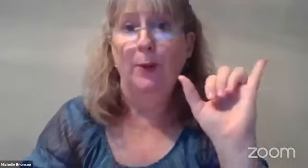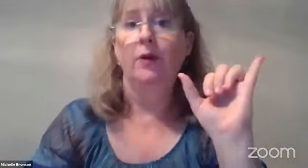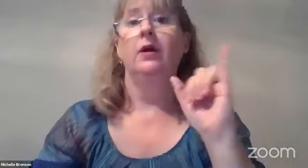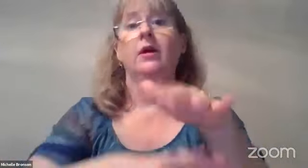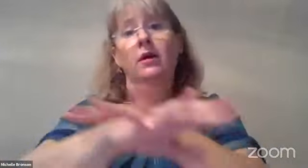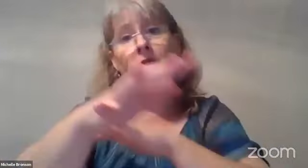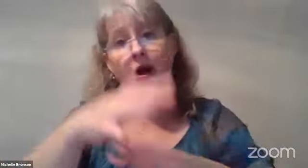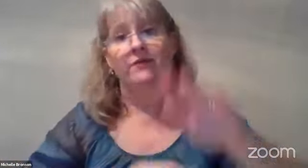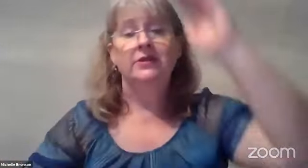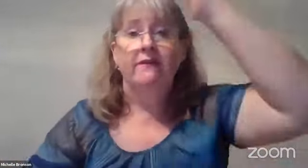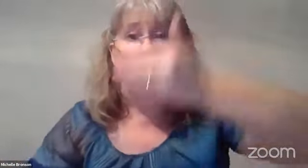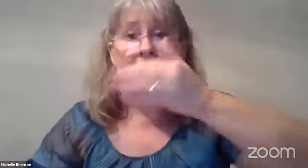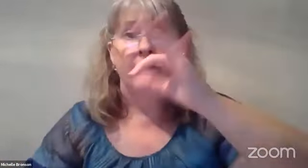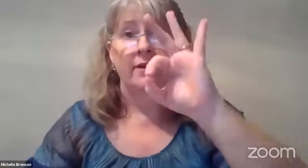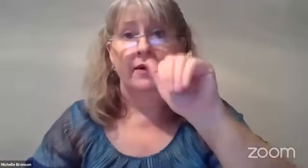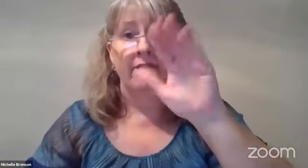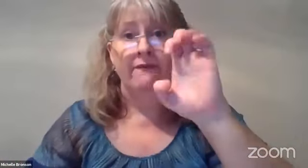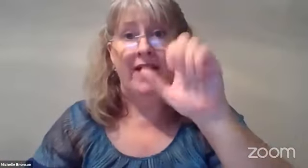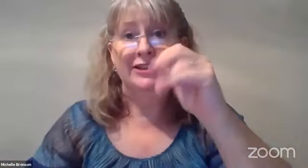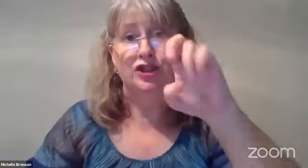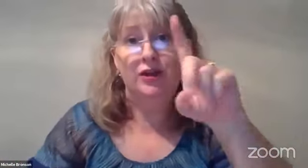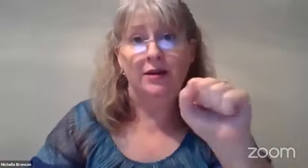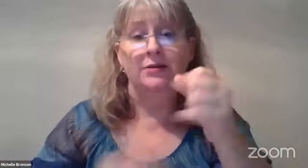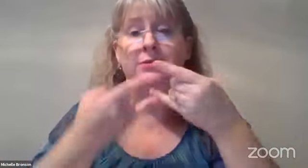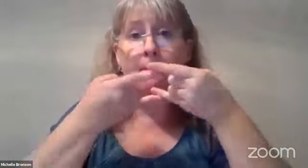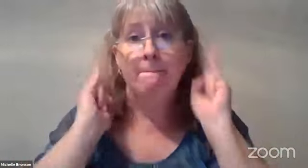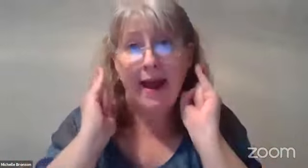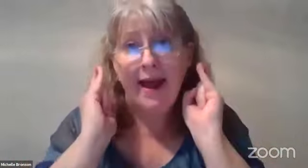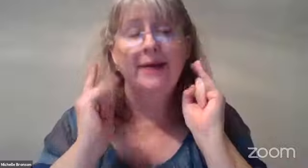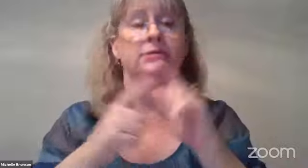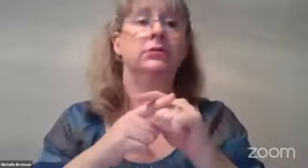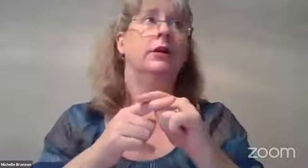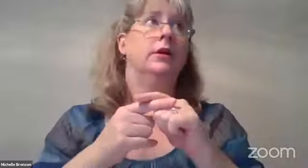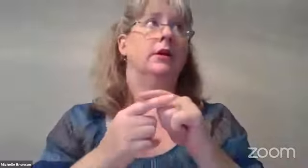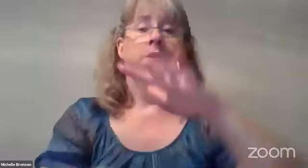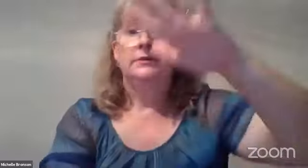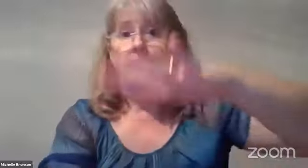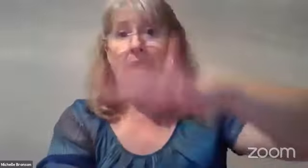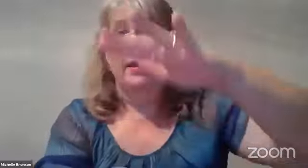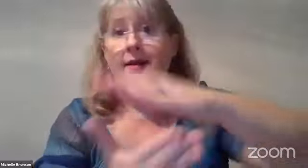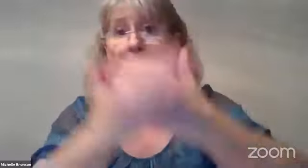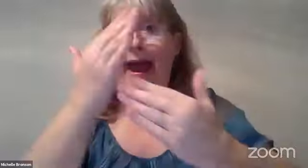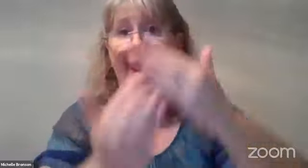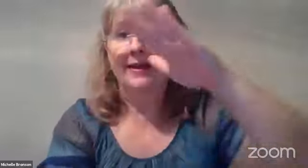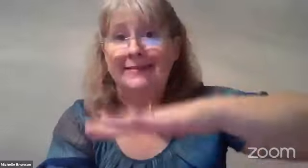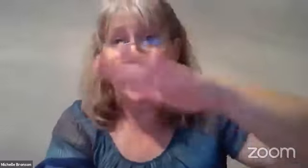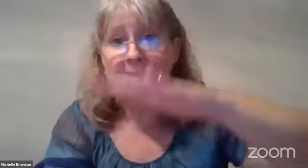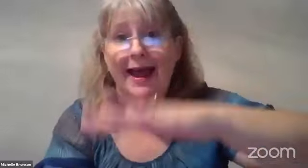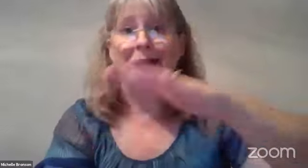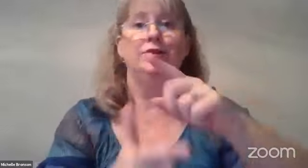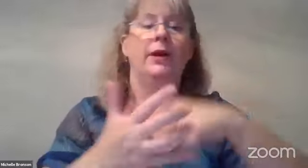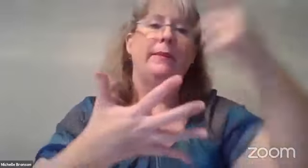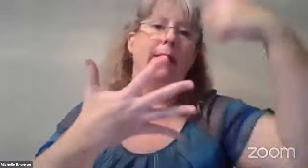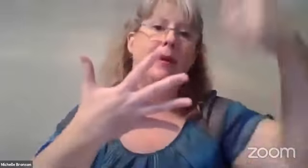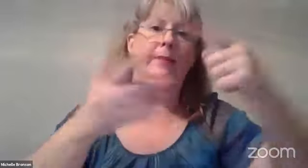to protect staff from one another as well. We are getting gloves, face masks, hand